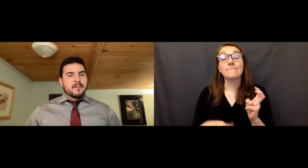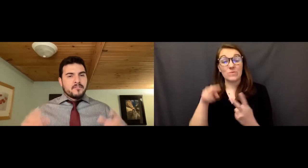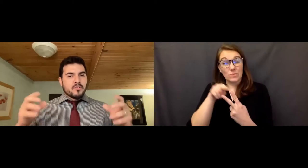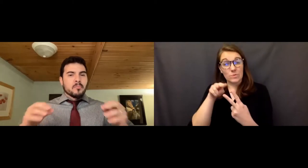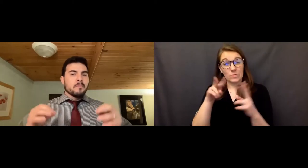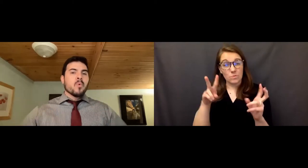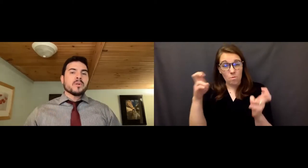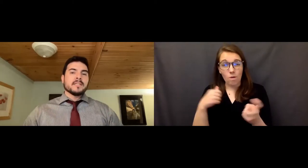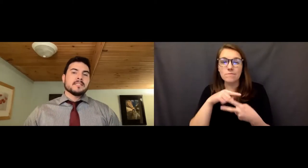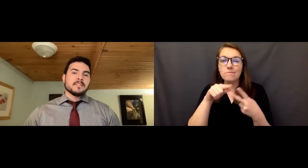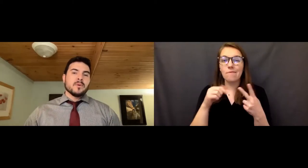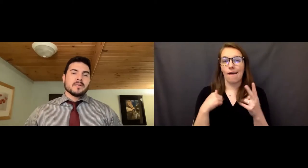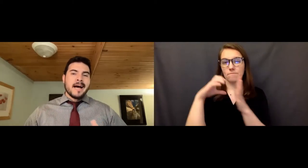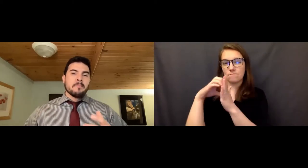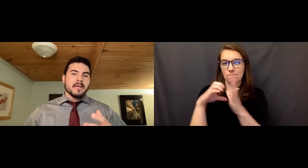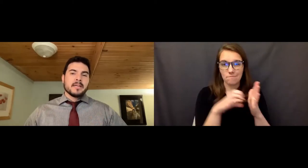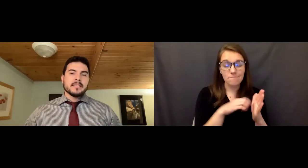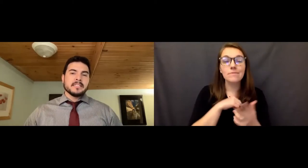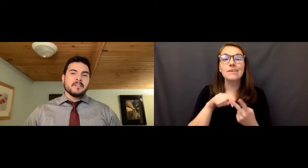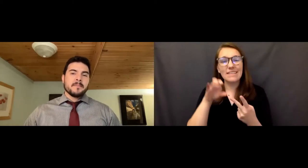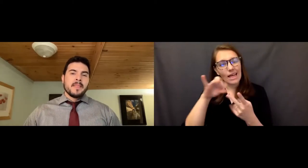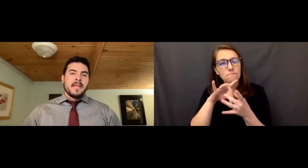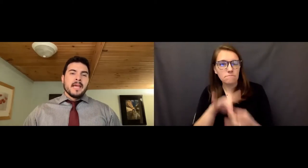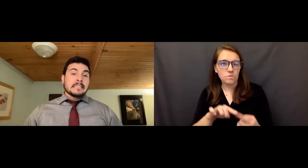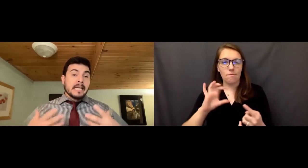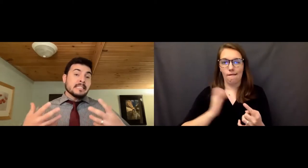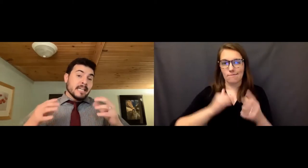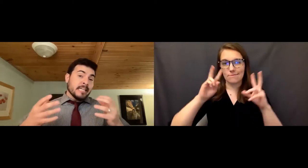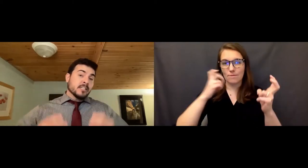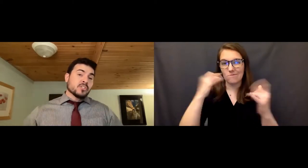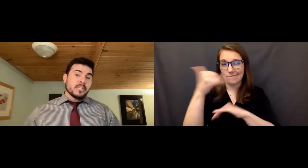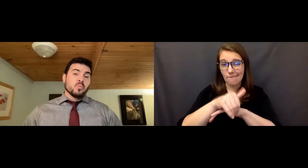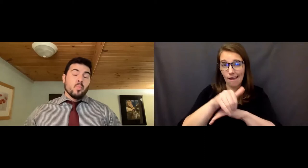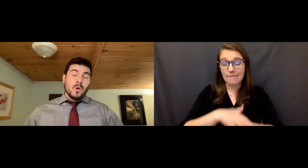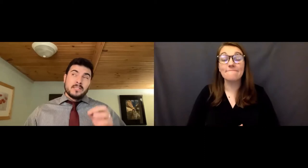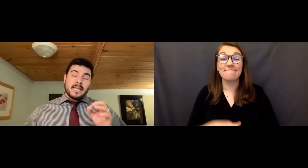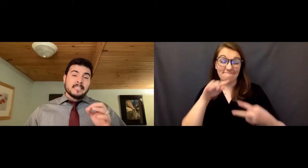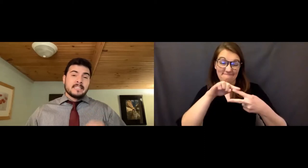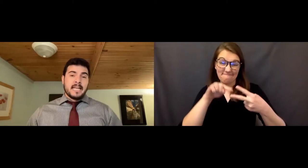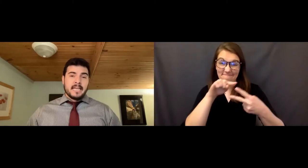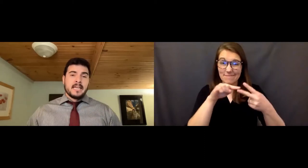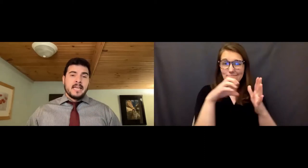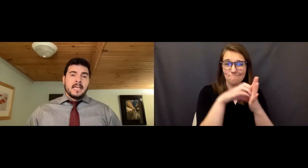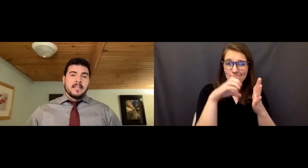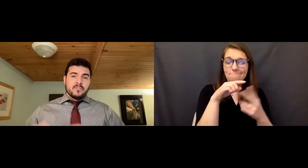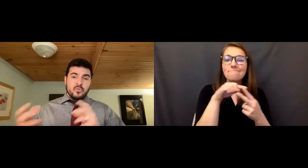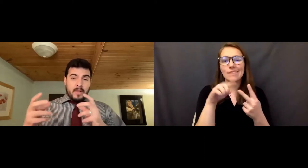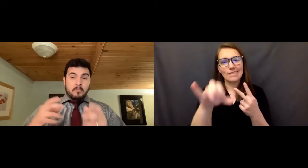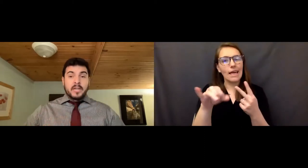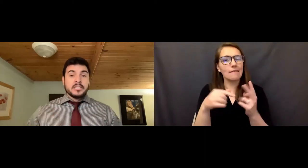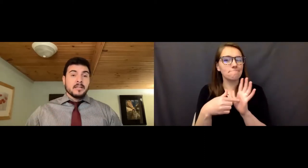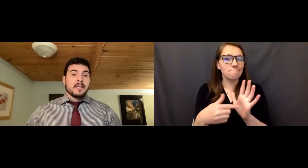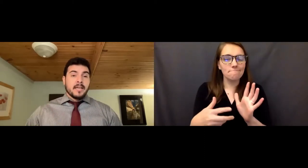of considerable importance to our topic this evening. And as I see it, each illustrates what's at stake in this